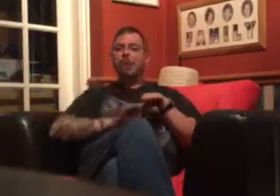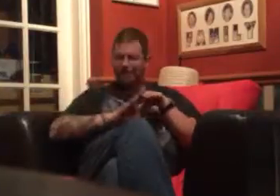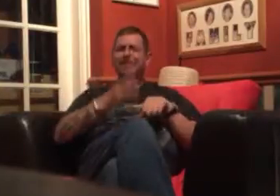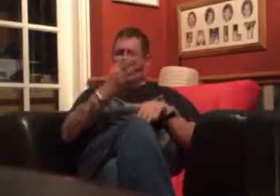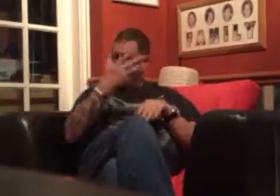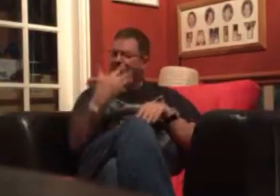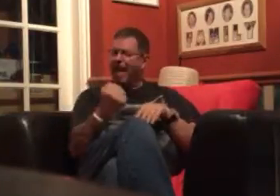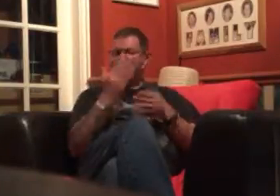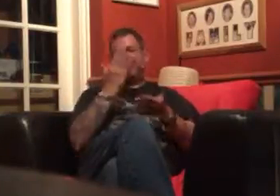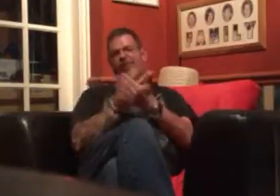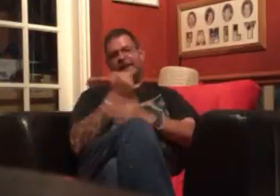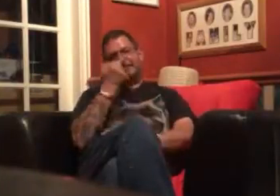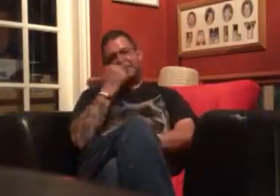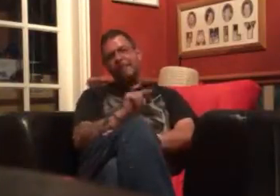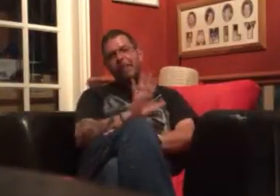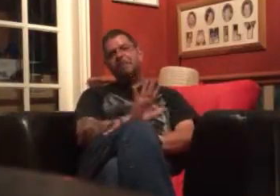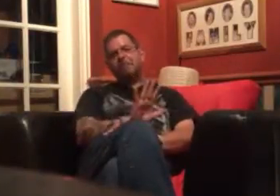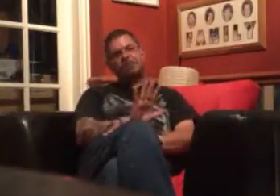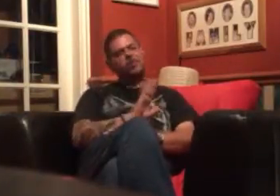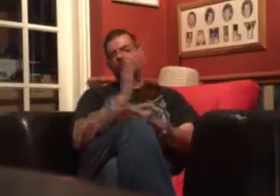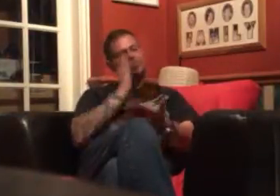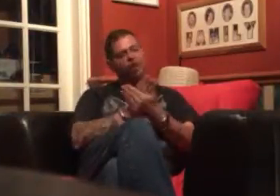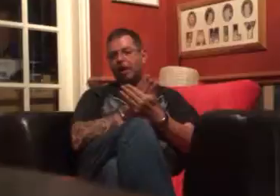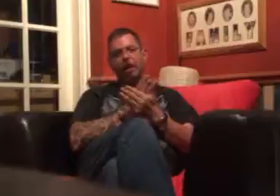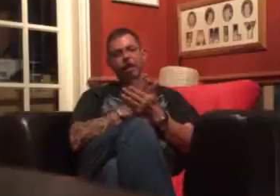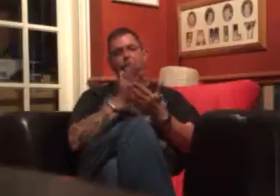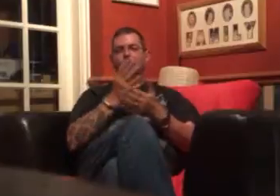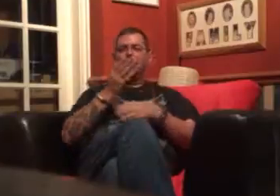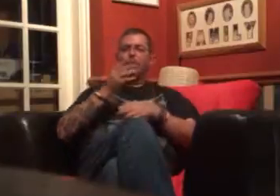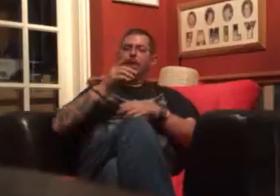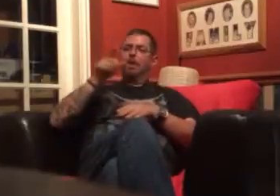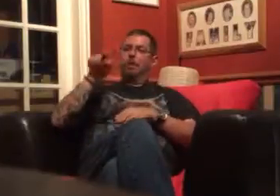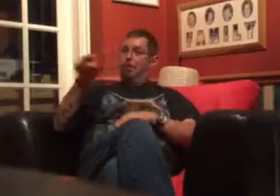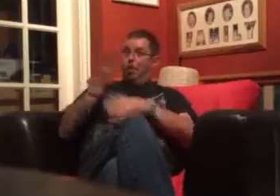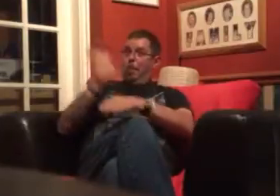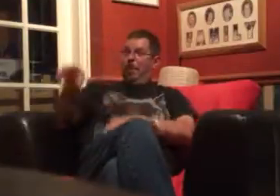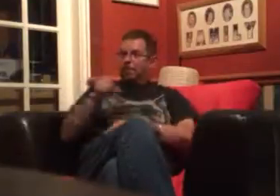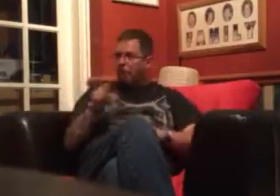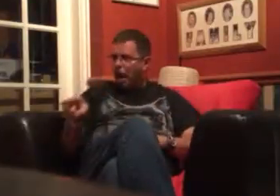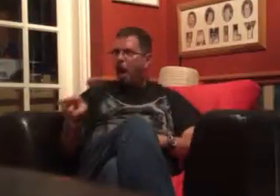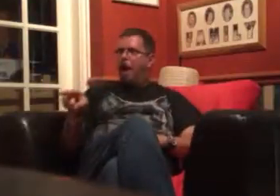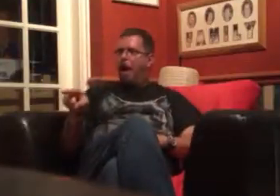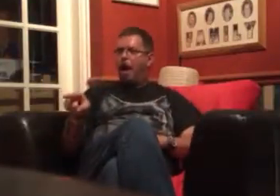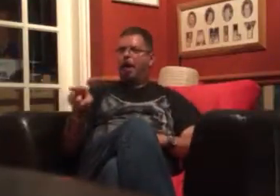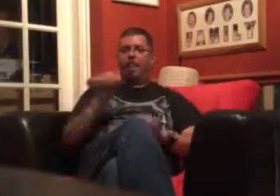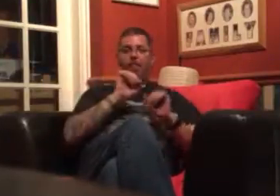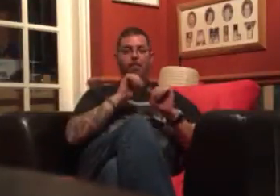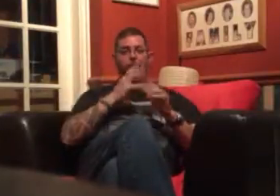theory based. Obviously there's a lot of practical, but it's all simulated, it's not real. Whereas work placement, they're chucked